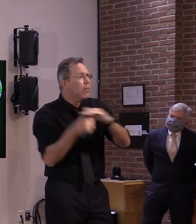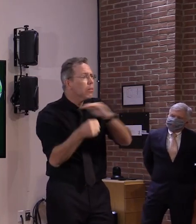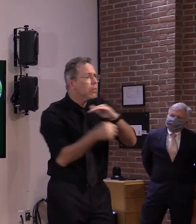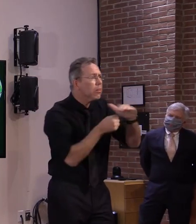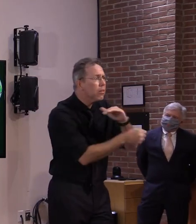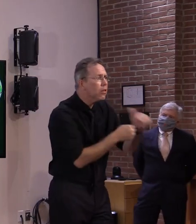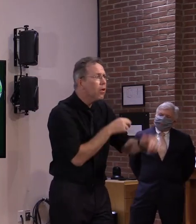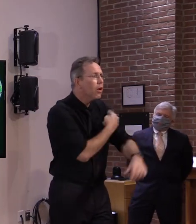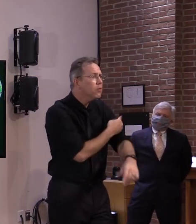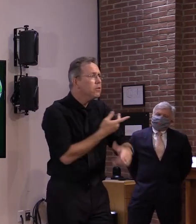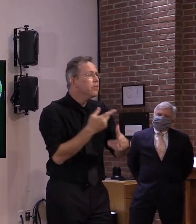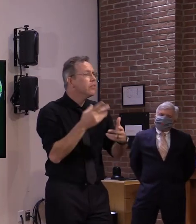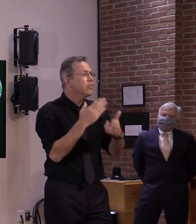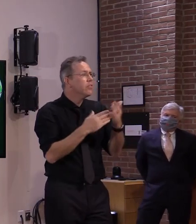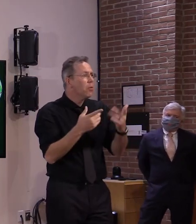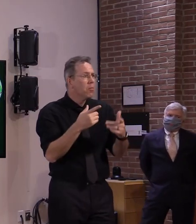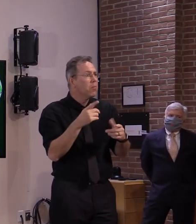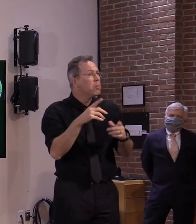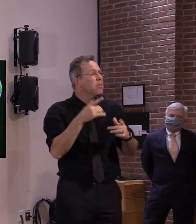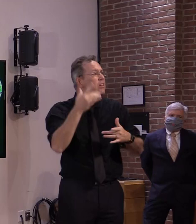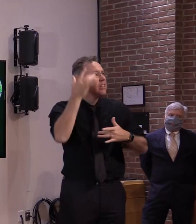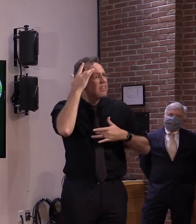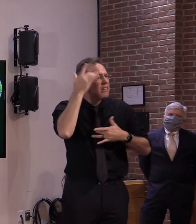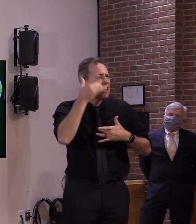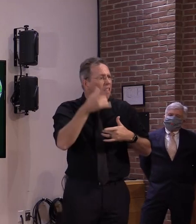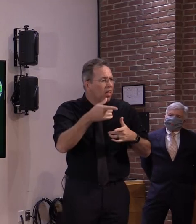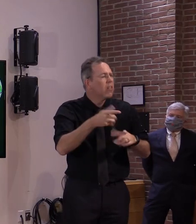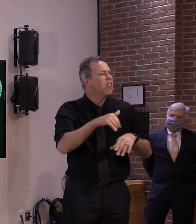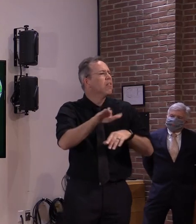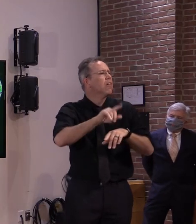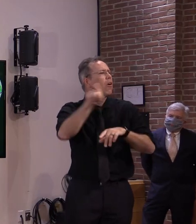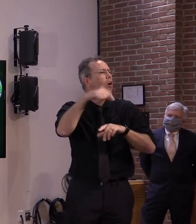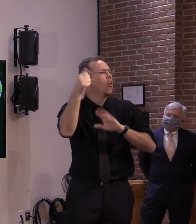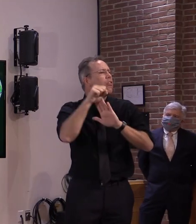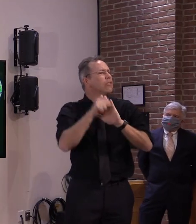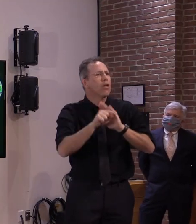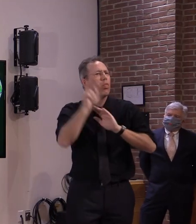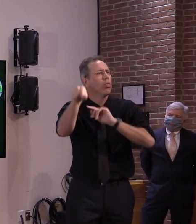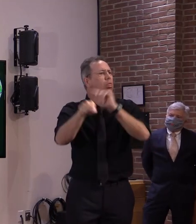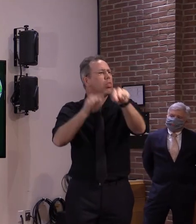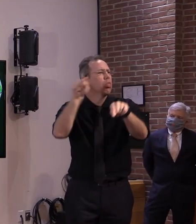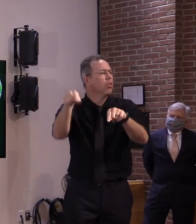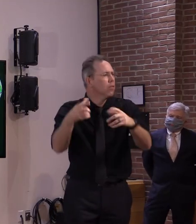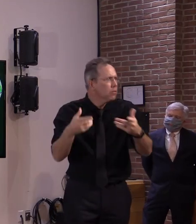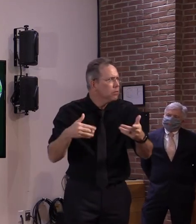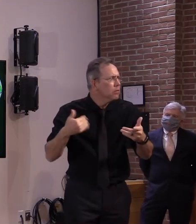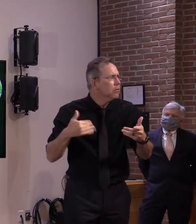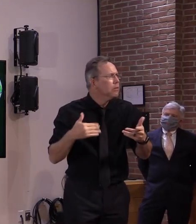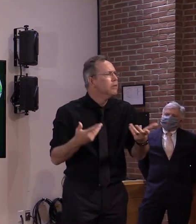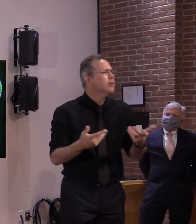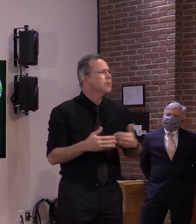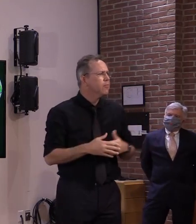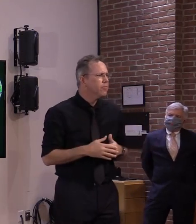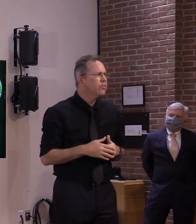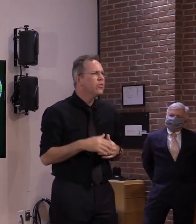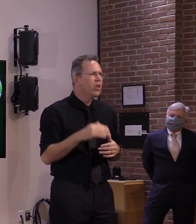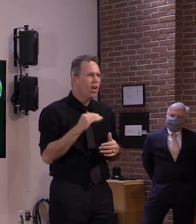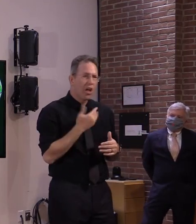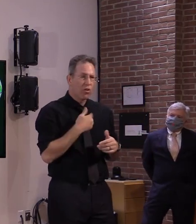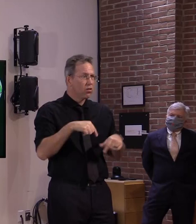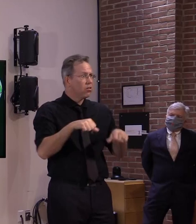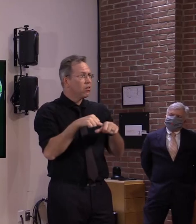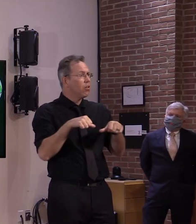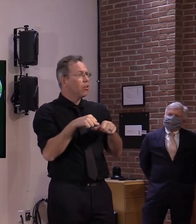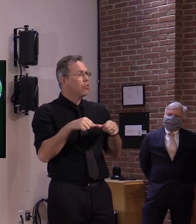provide adequate care. And our region has seen major changes as well. As I mentioned on Tuesday, we are